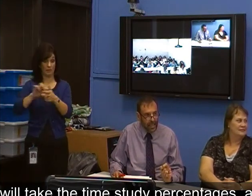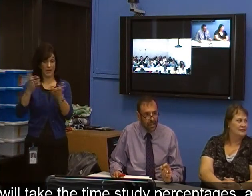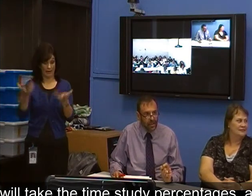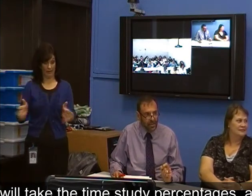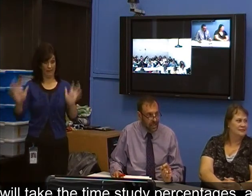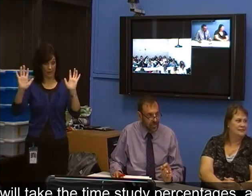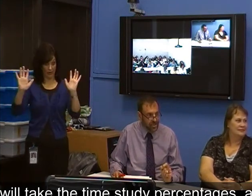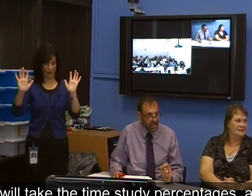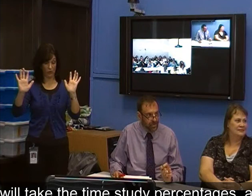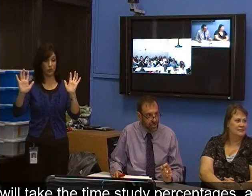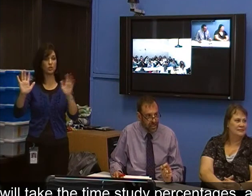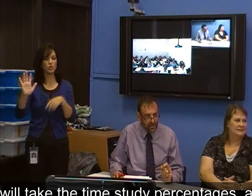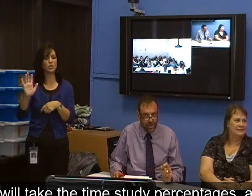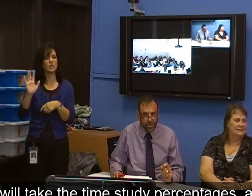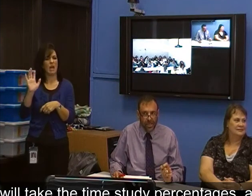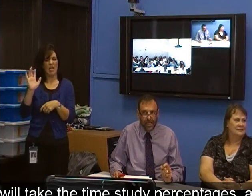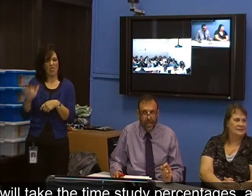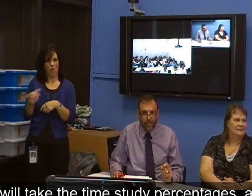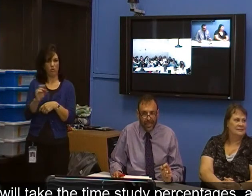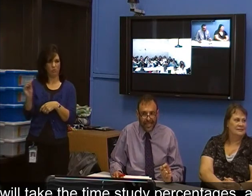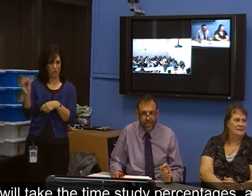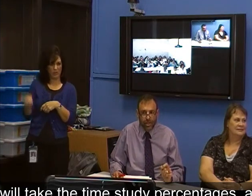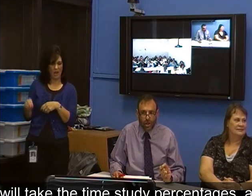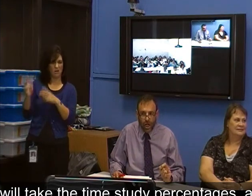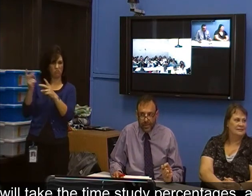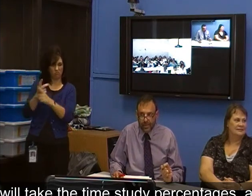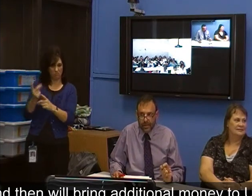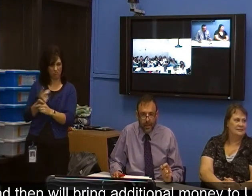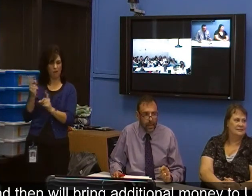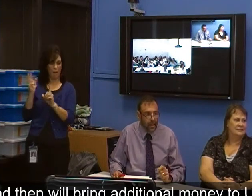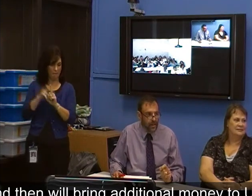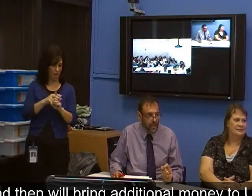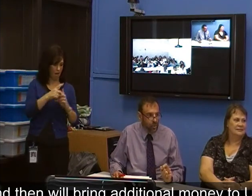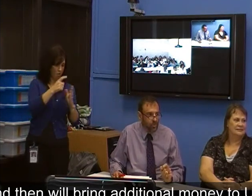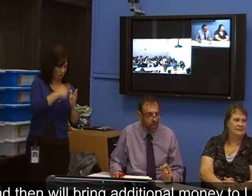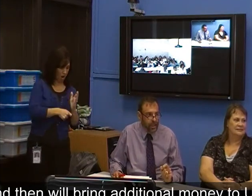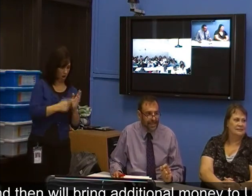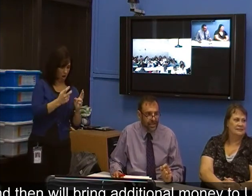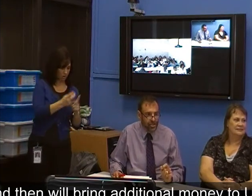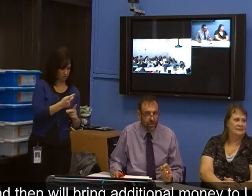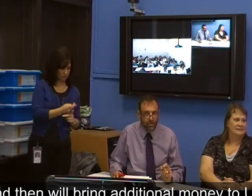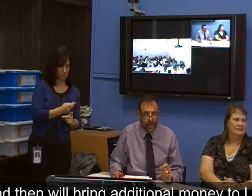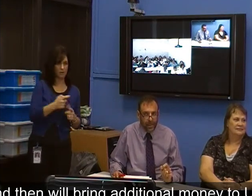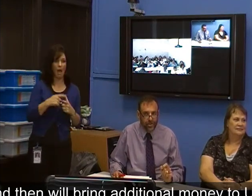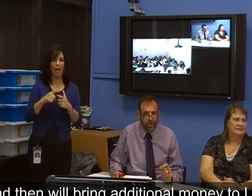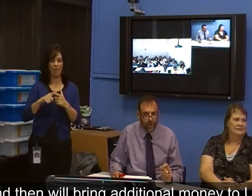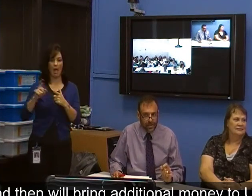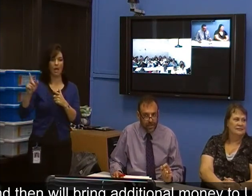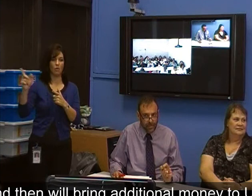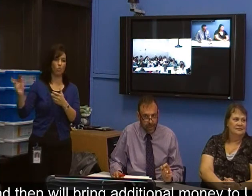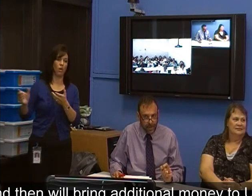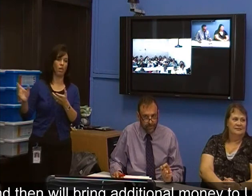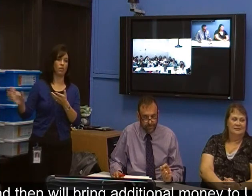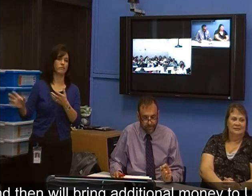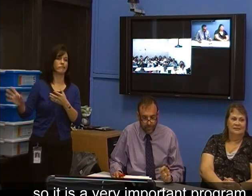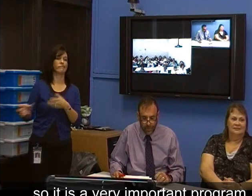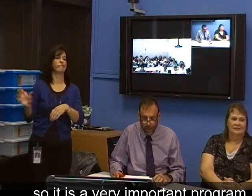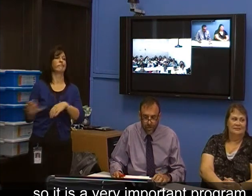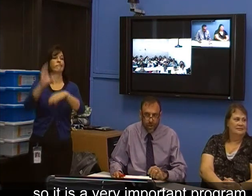will take the Timestudy percentages, apply it to cost, and then we'll bring additional money to